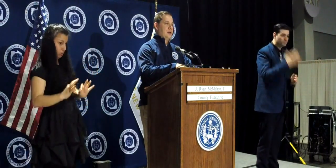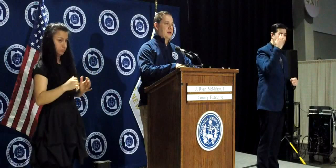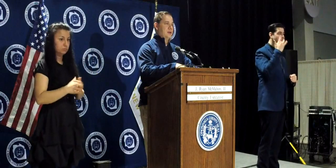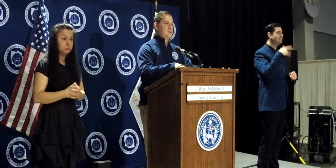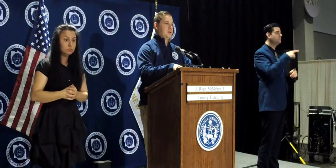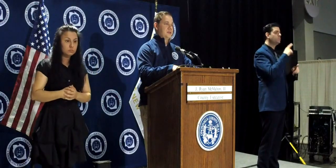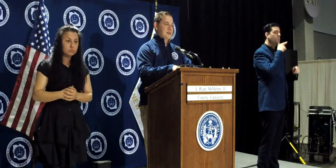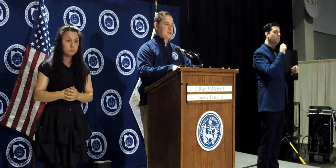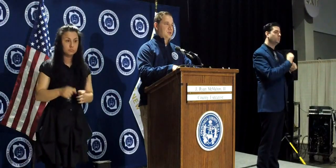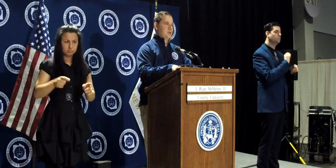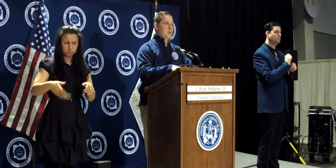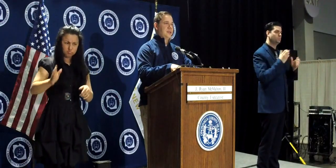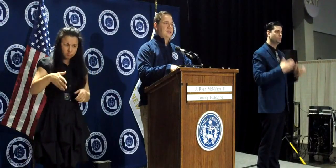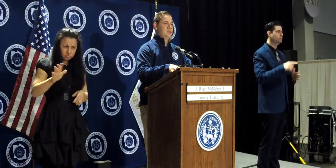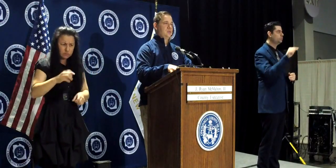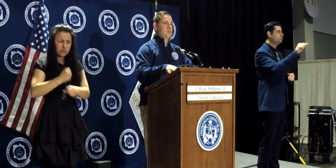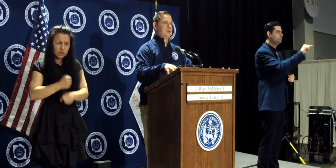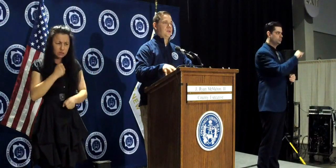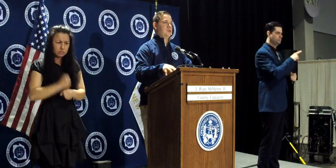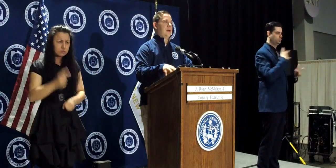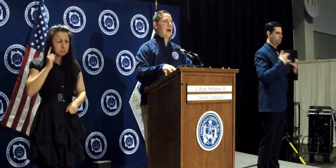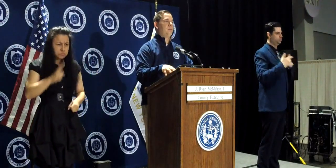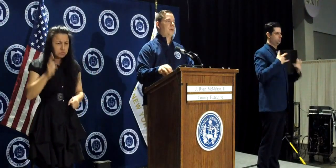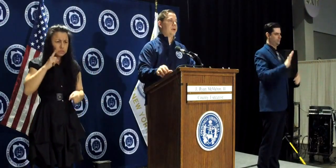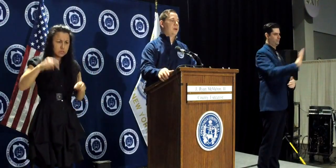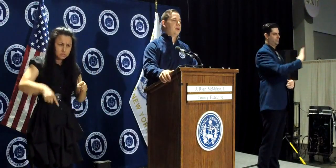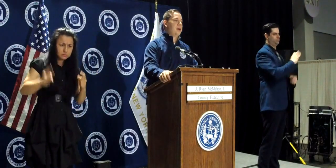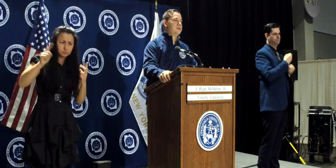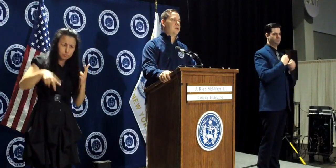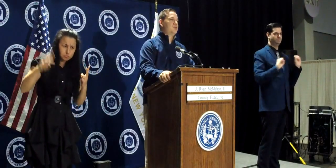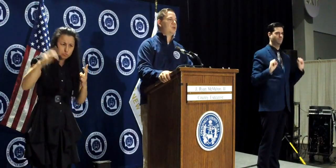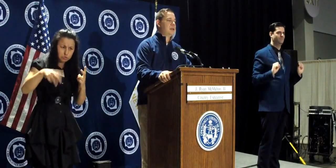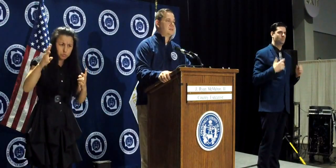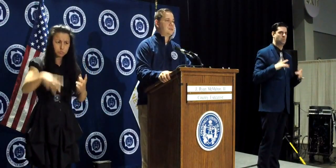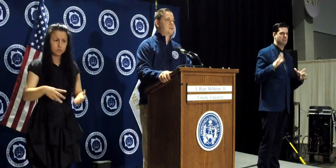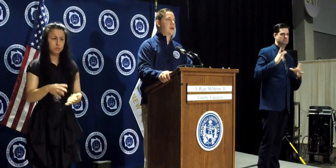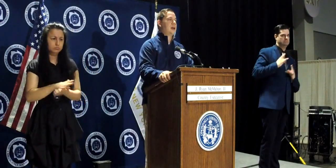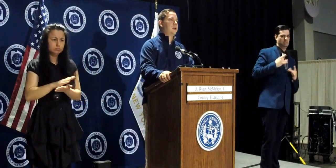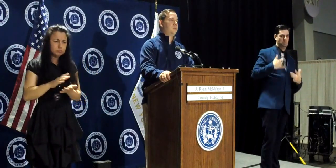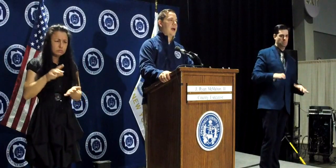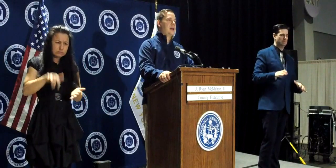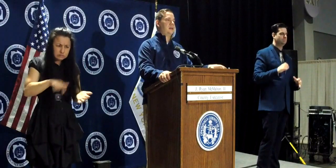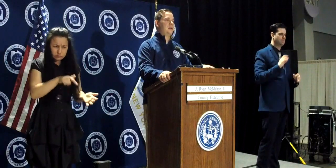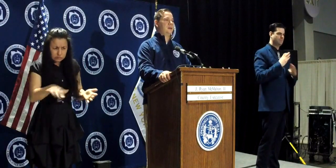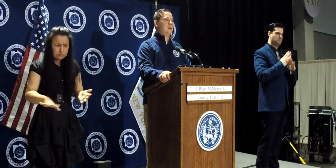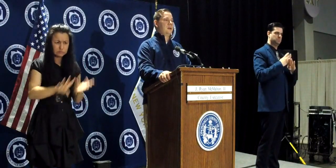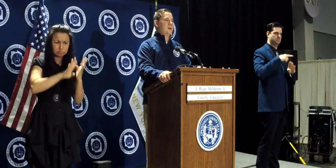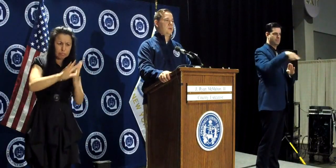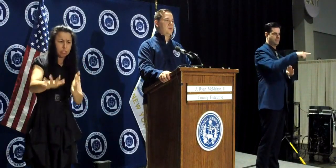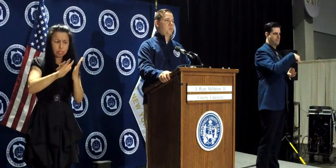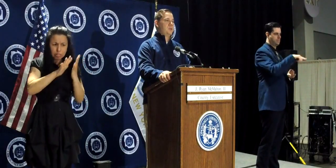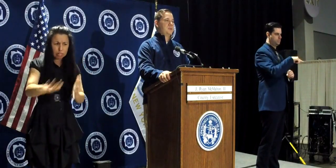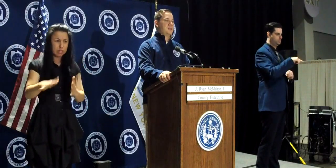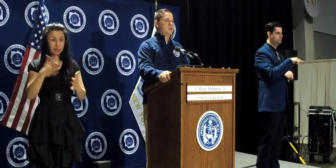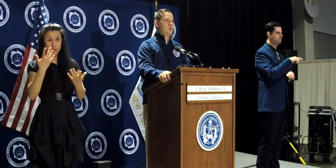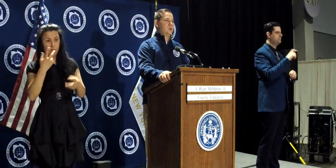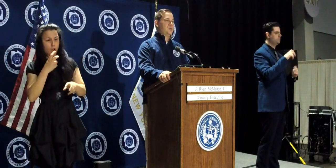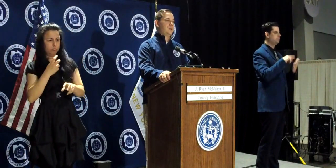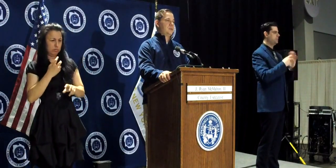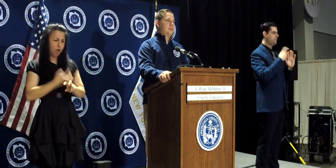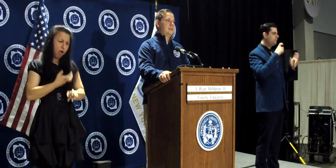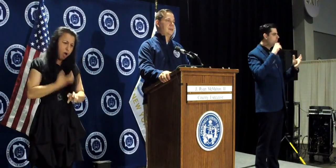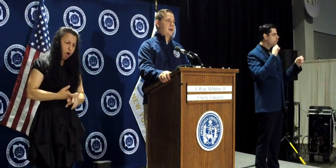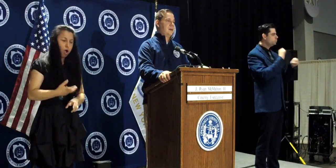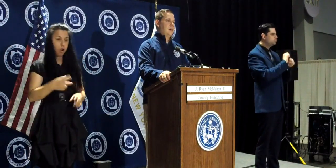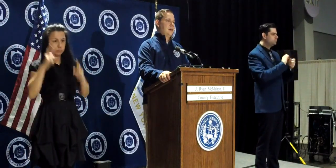work every day because they're essential, and we need you to continue to operate as a community, as a society. But anything business can do